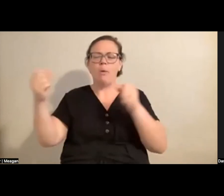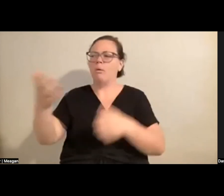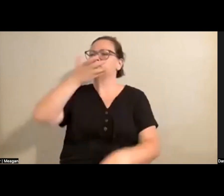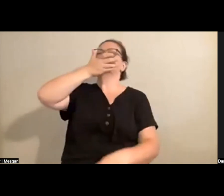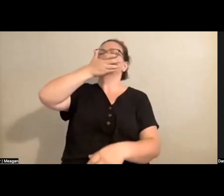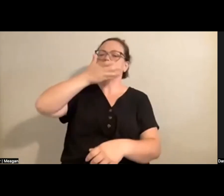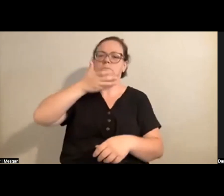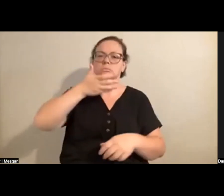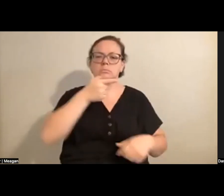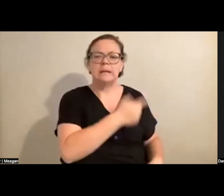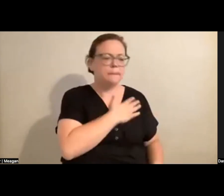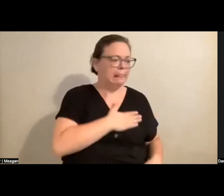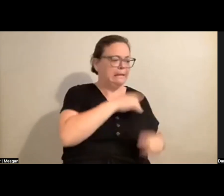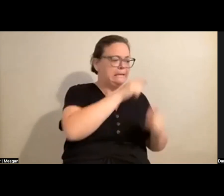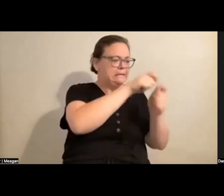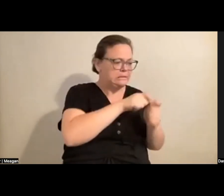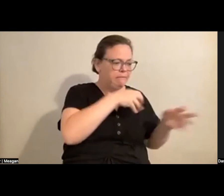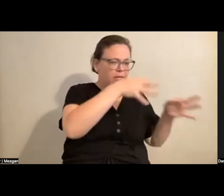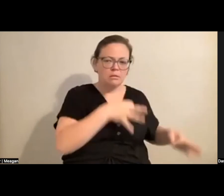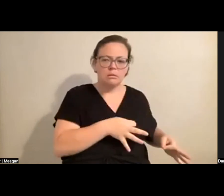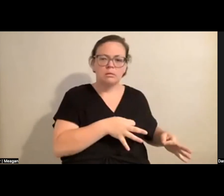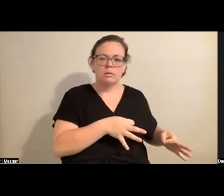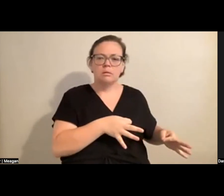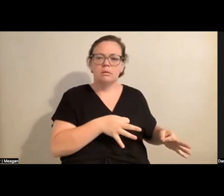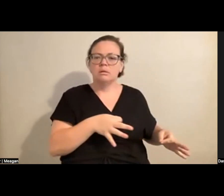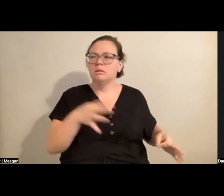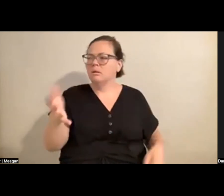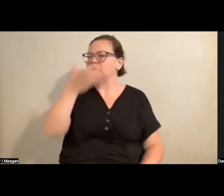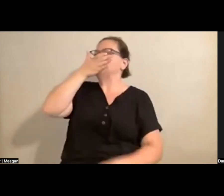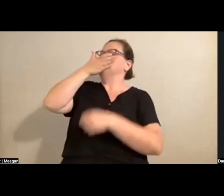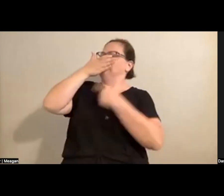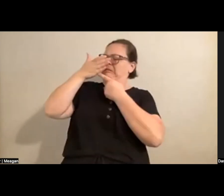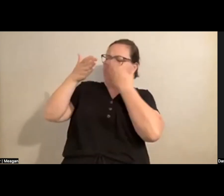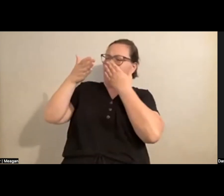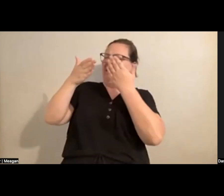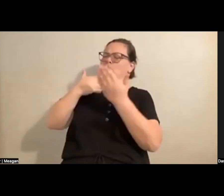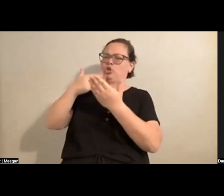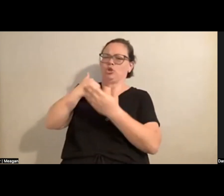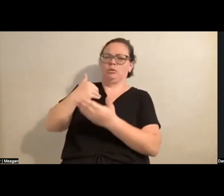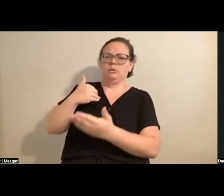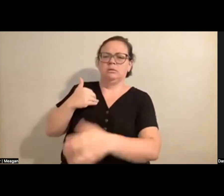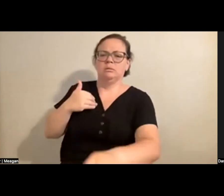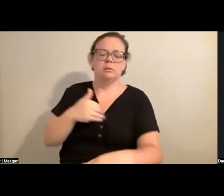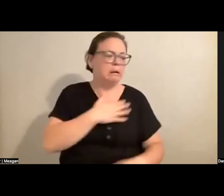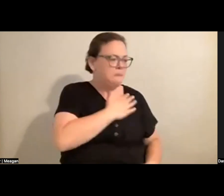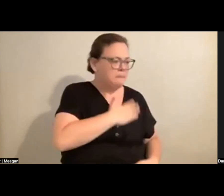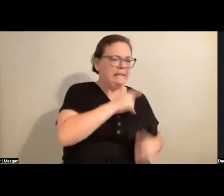form said, please specify. The towel smelled like sugar. Please